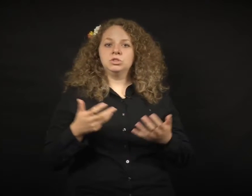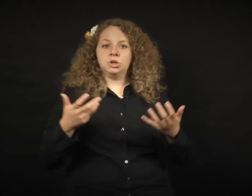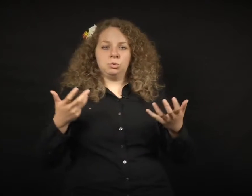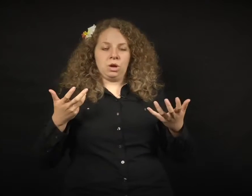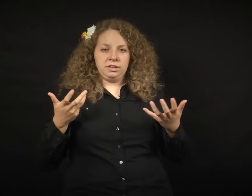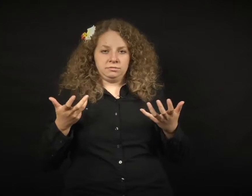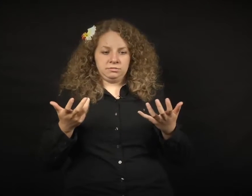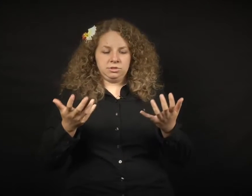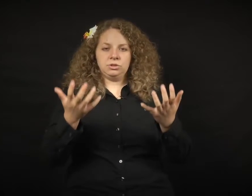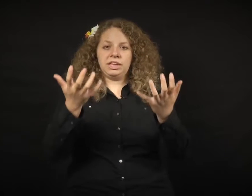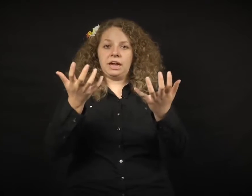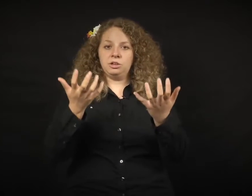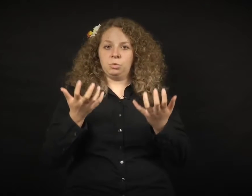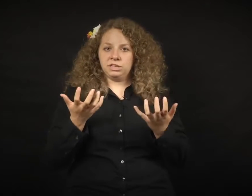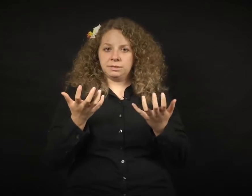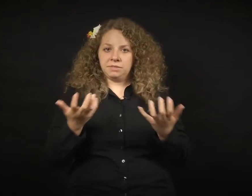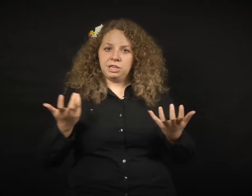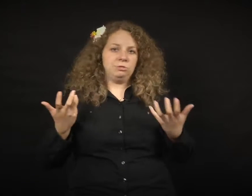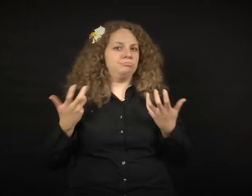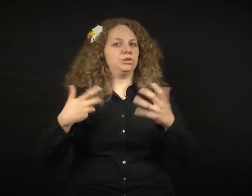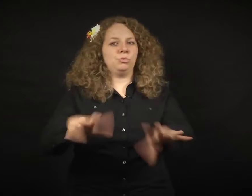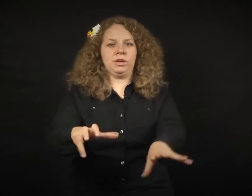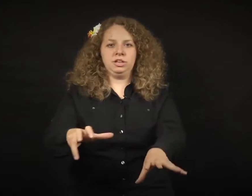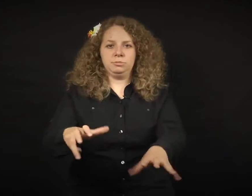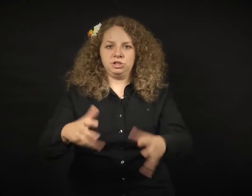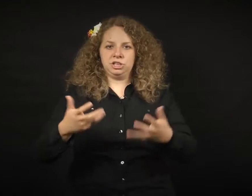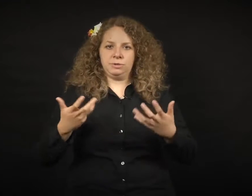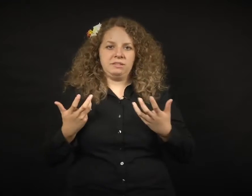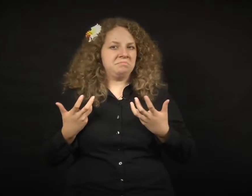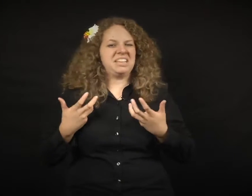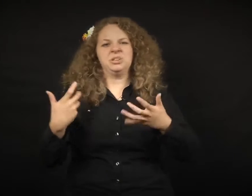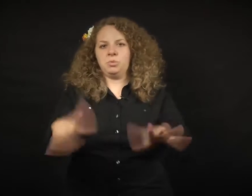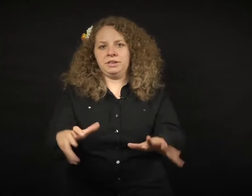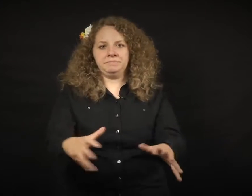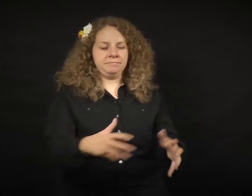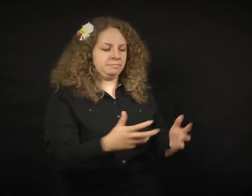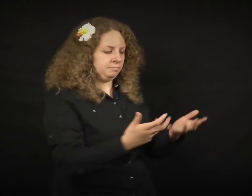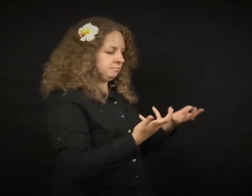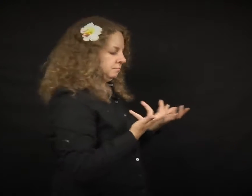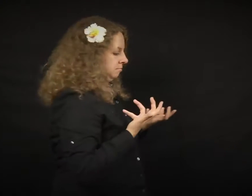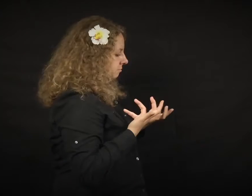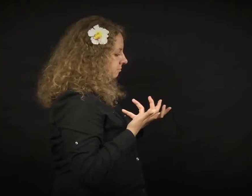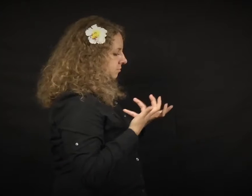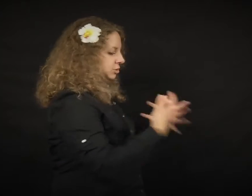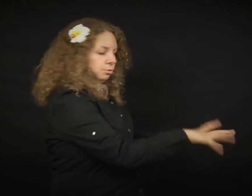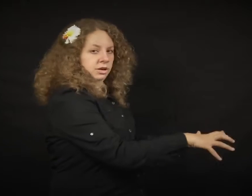Don't want. So like how you want something, you don't want, you're pushing it away. I don't want. Don't want.